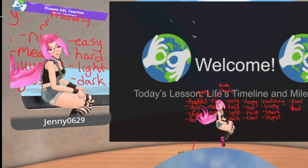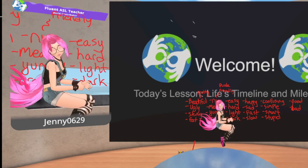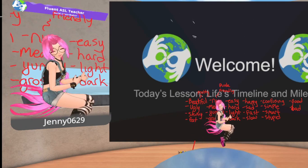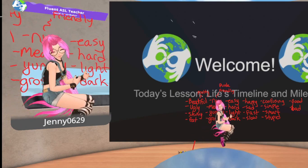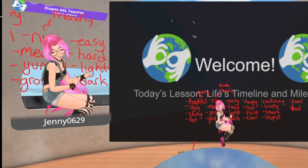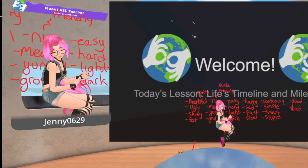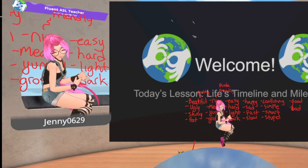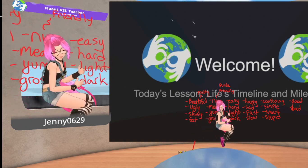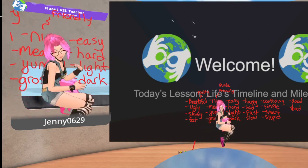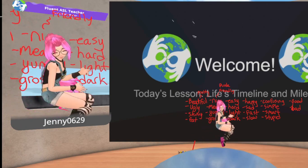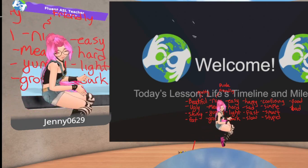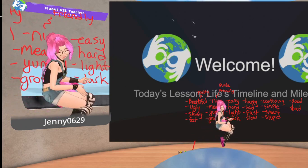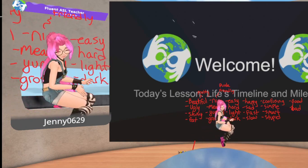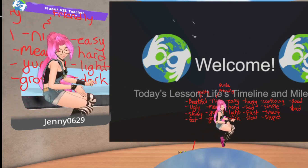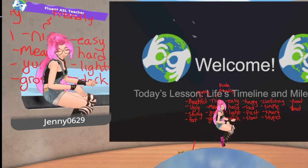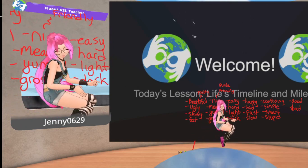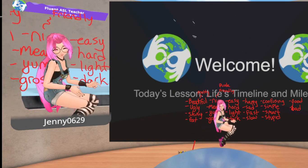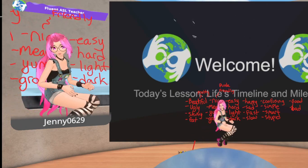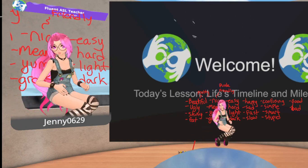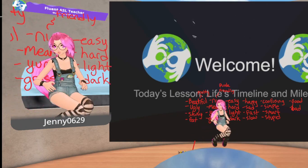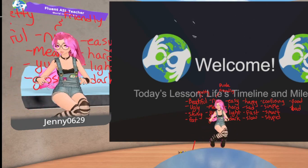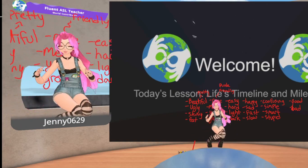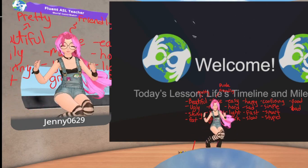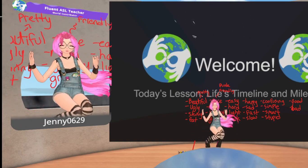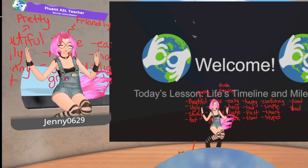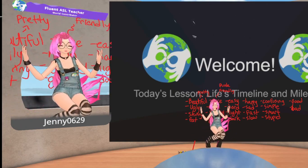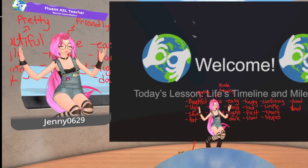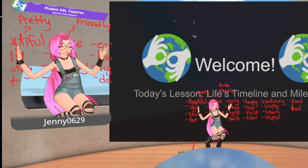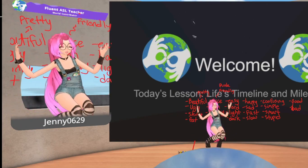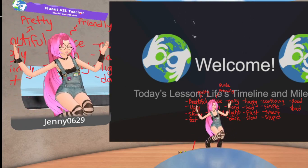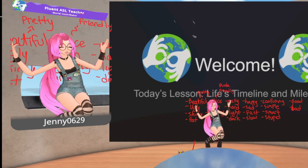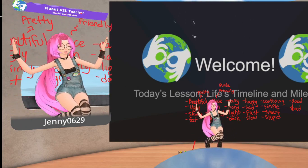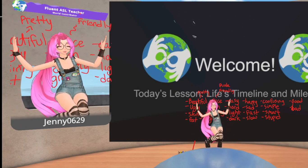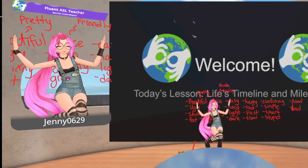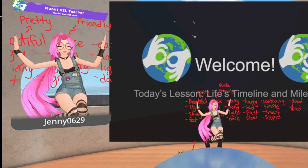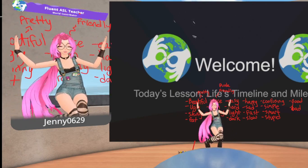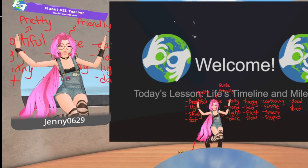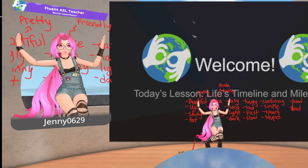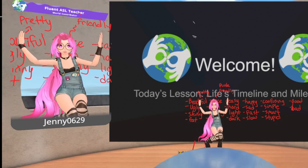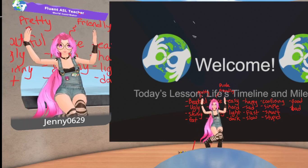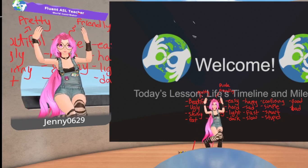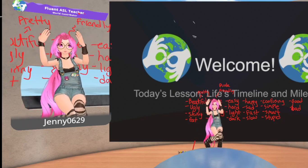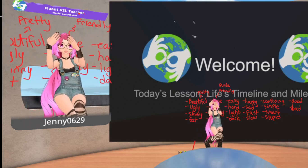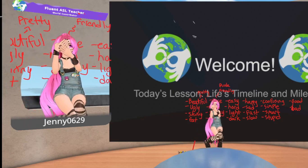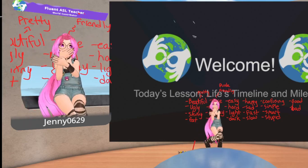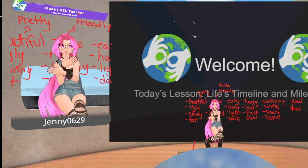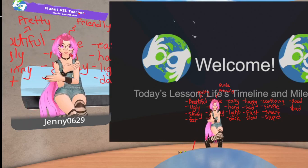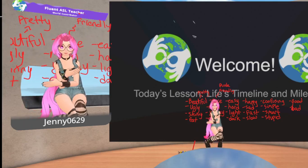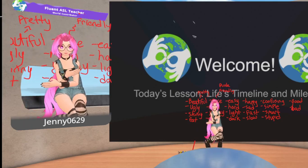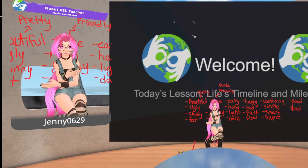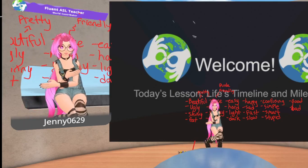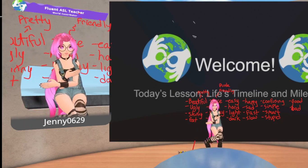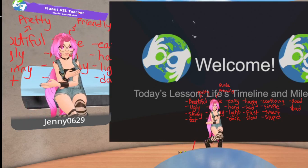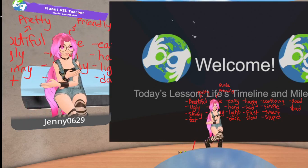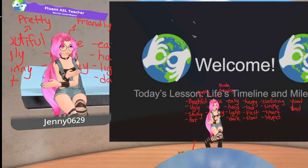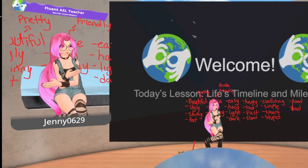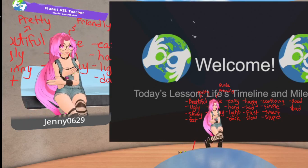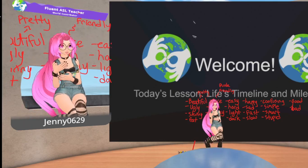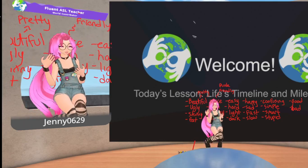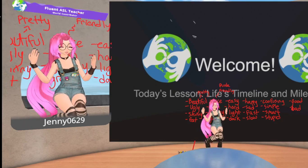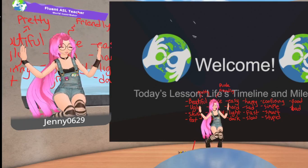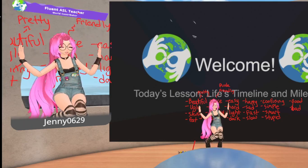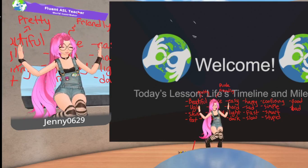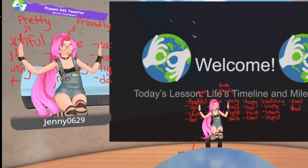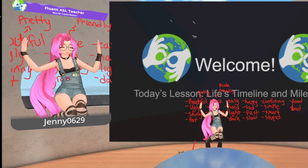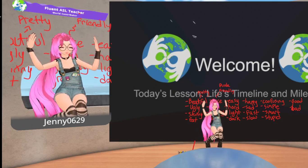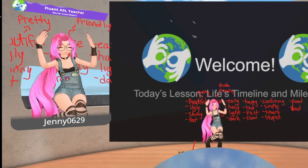dark. This is easy. Only one sign for dark. Only one sign. When it turns dark, the darkness goes over and you can't see. It